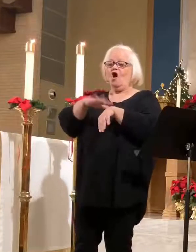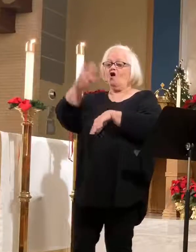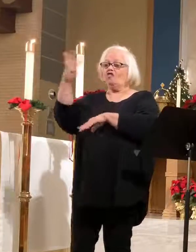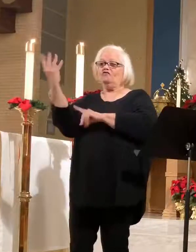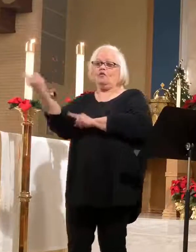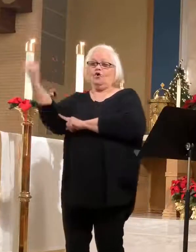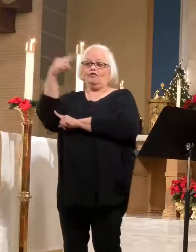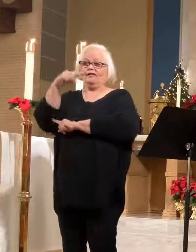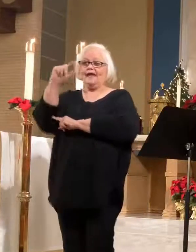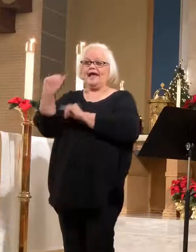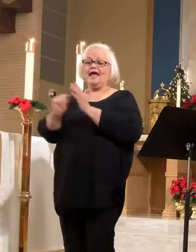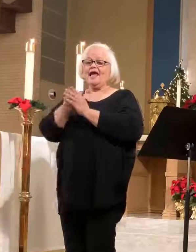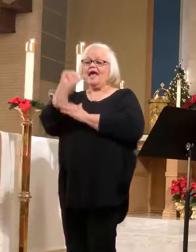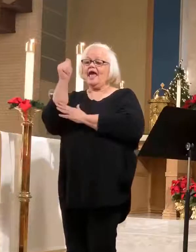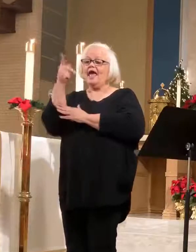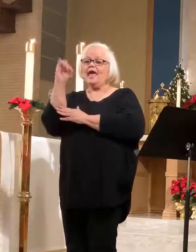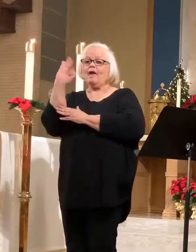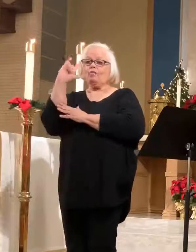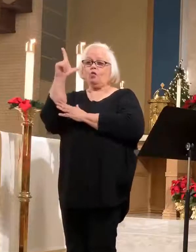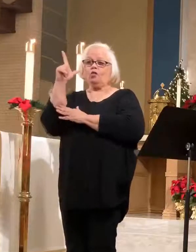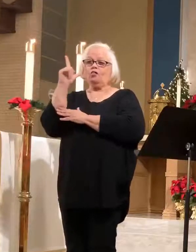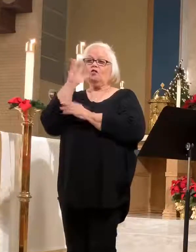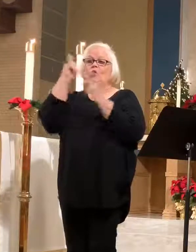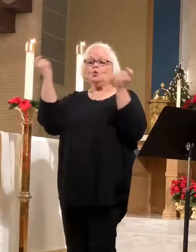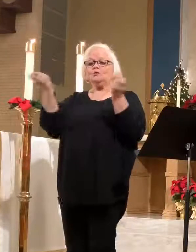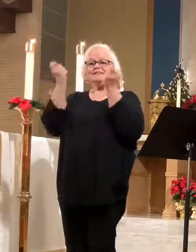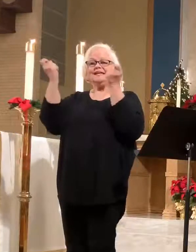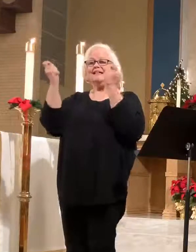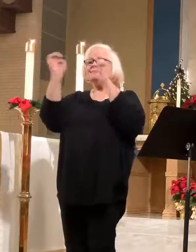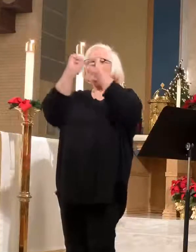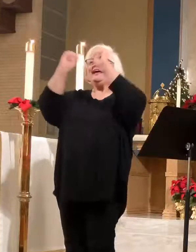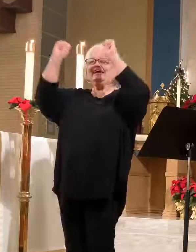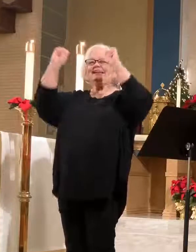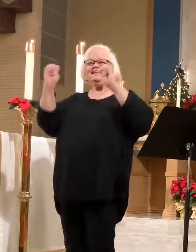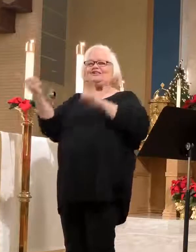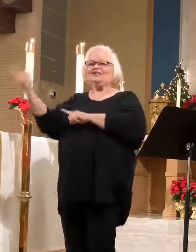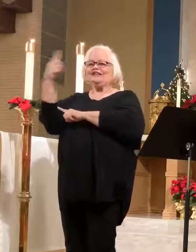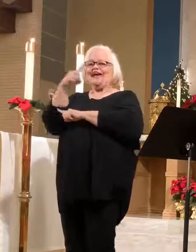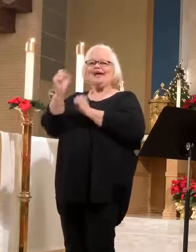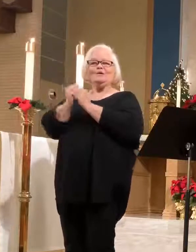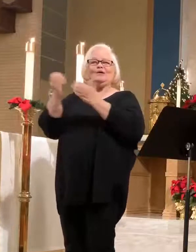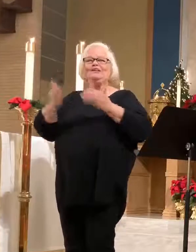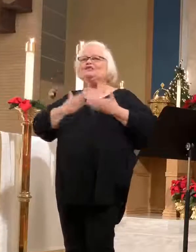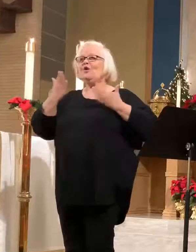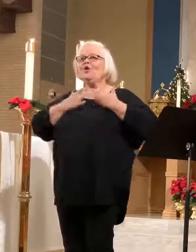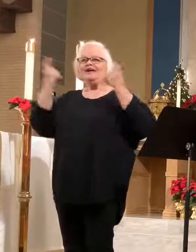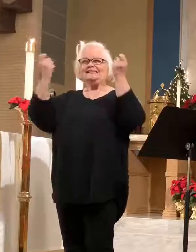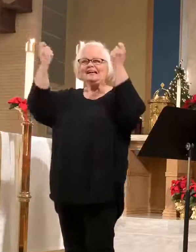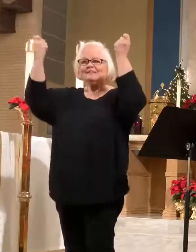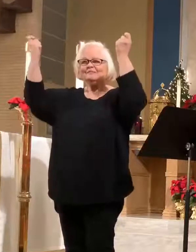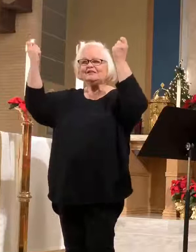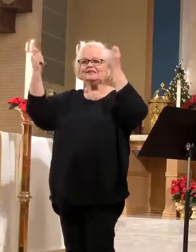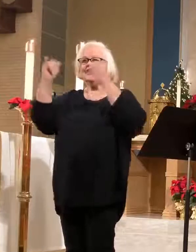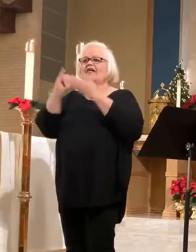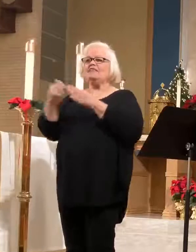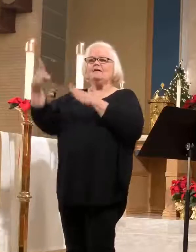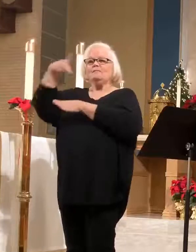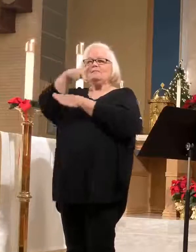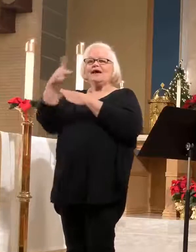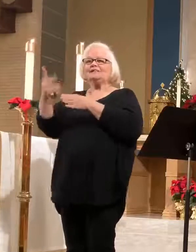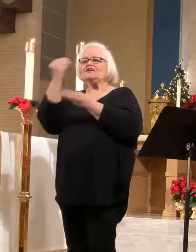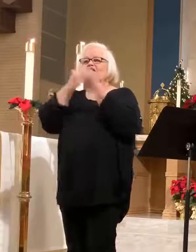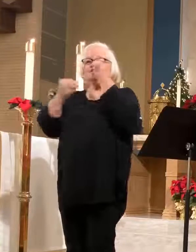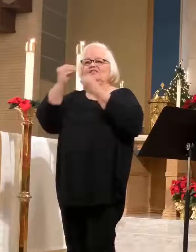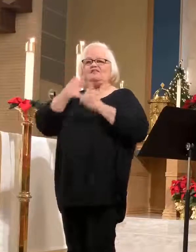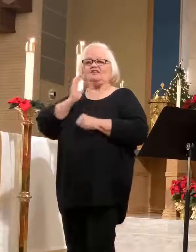day of April, you will celebrate with Easter Day, with joy Easter Day, the Paschal Feast of our Lord